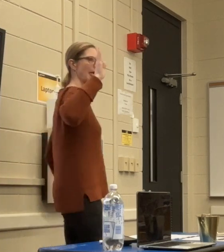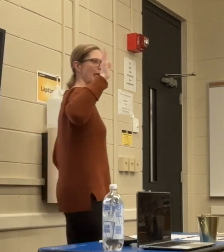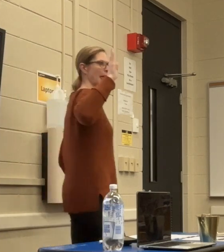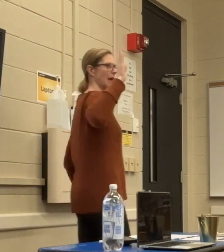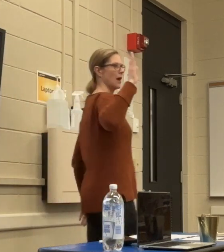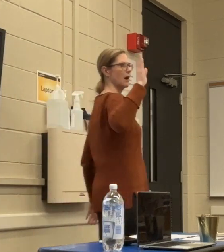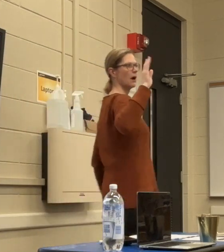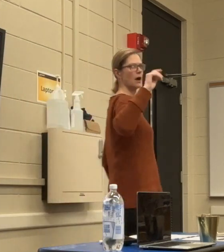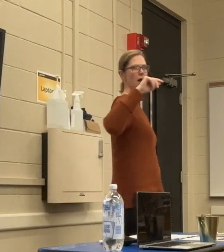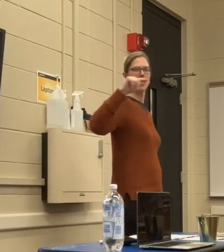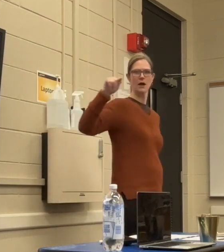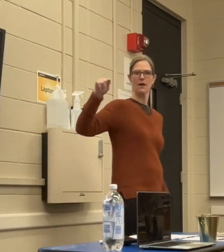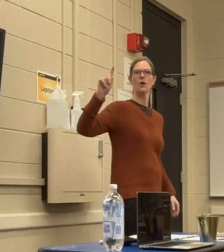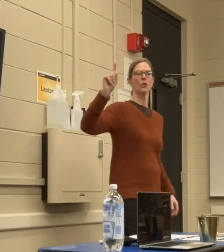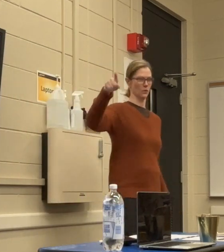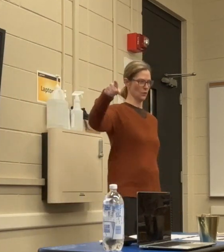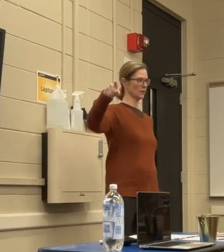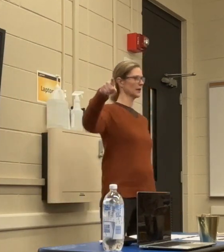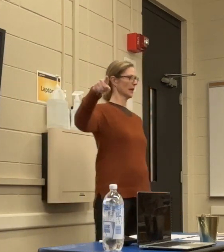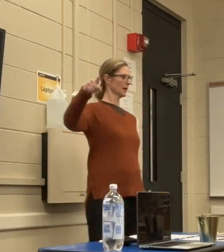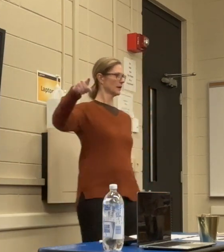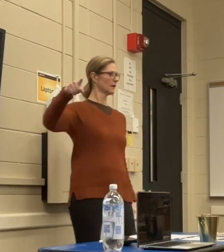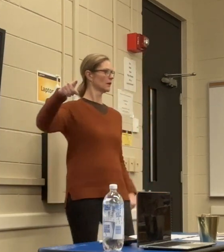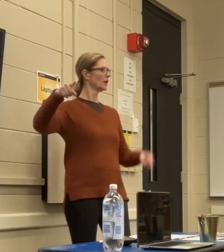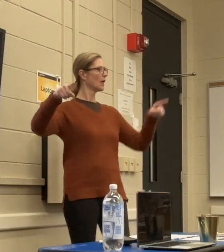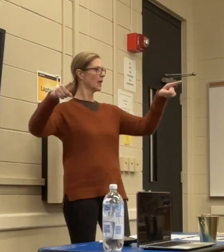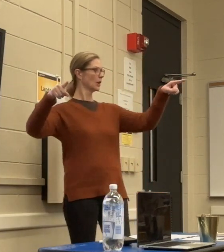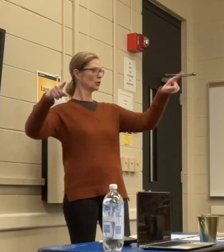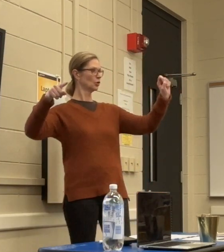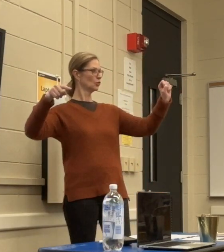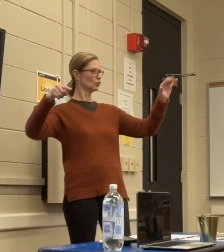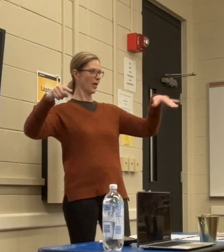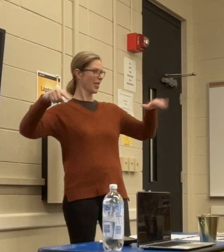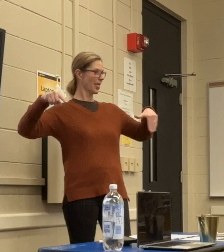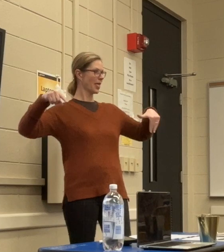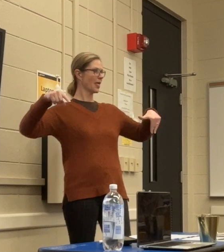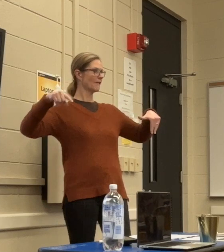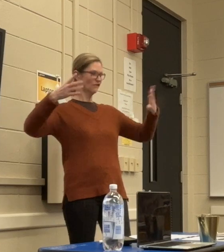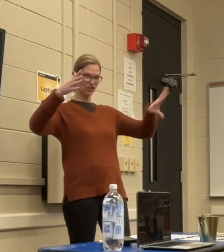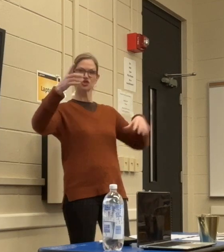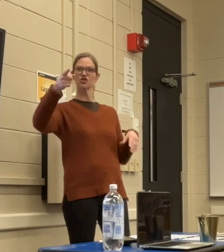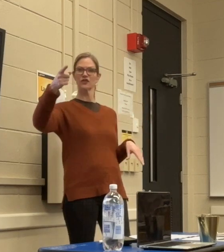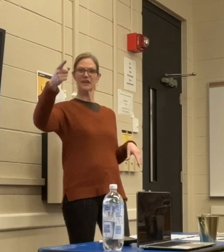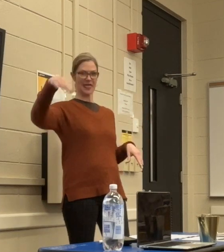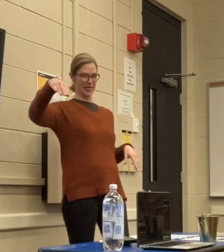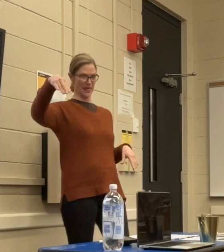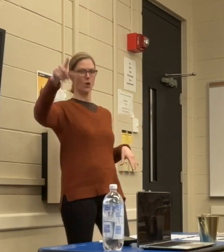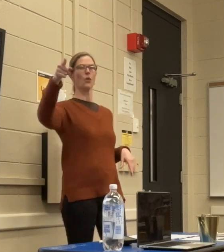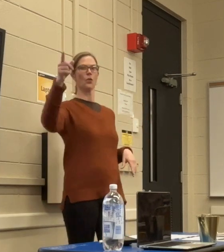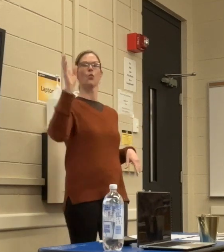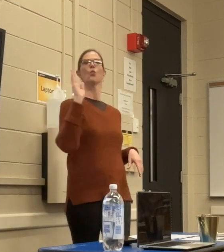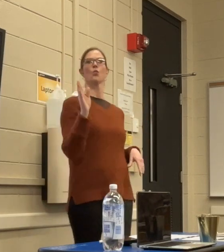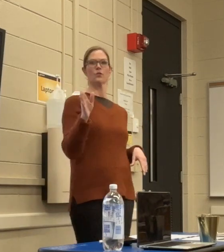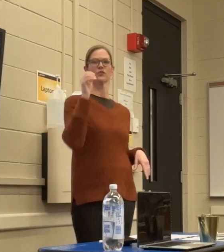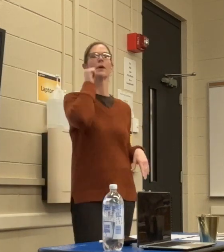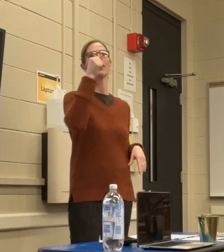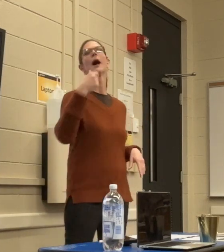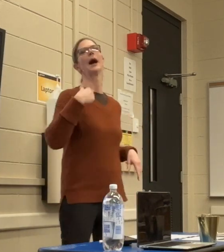Has anybody not been to a script reading yet? We've got 1, 2, not yet. You have gone, not yet. But you